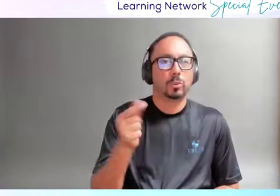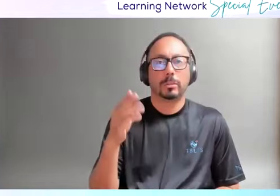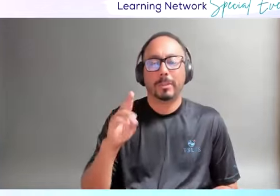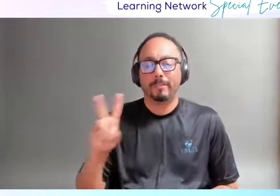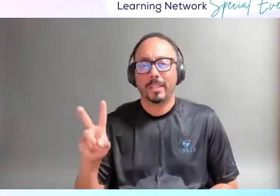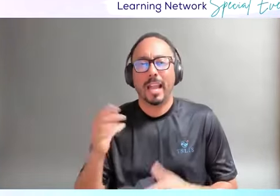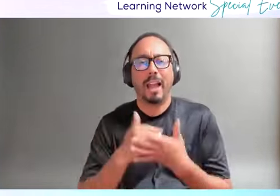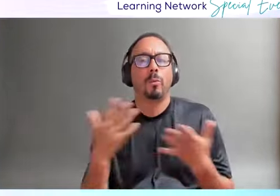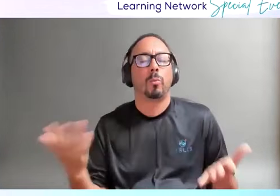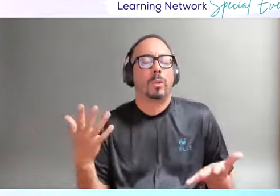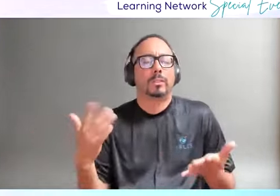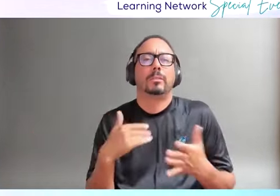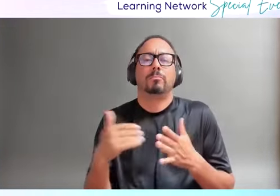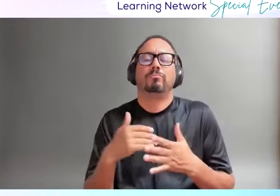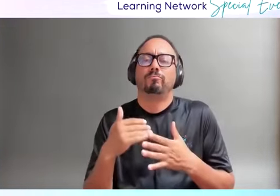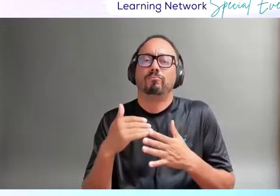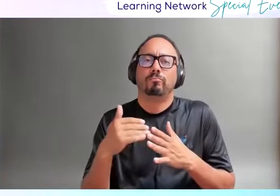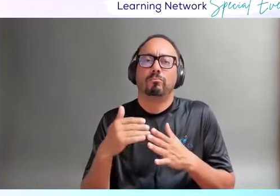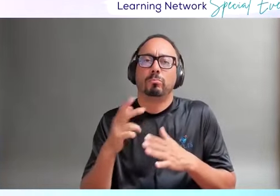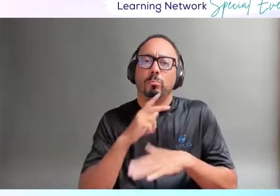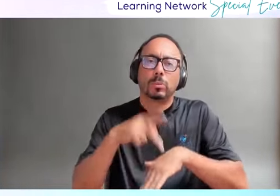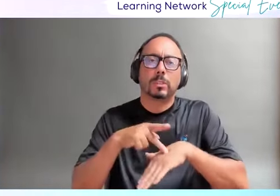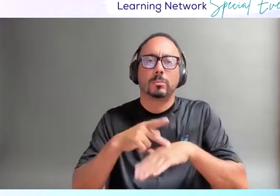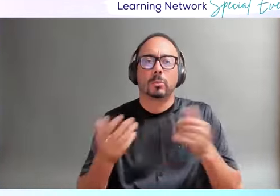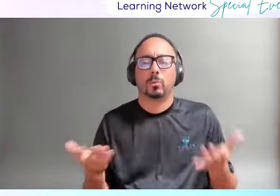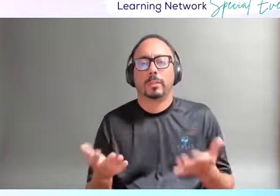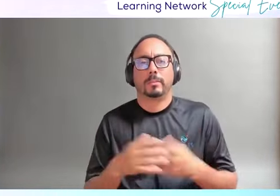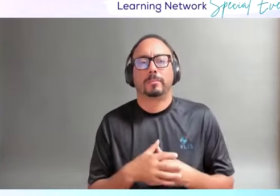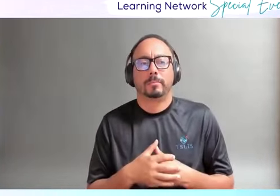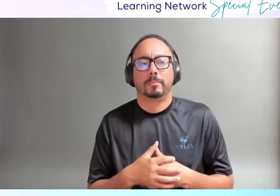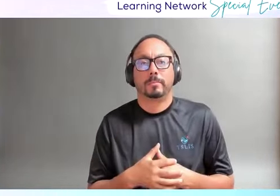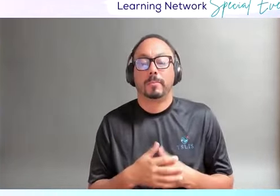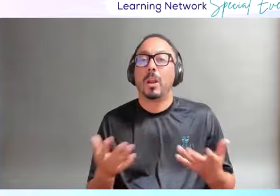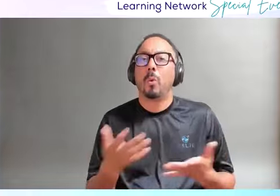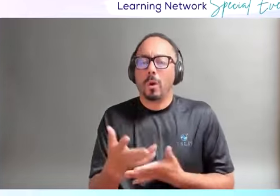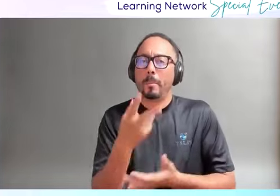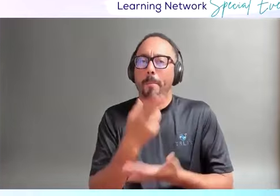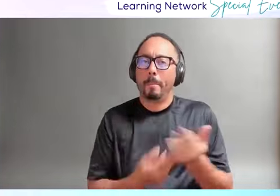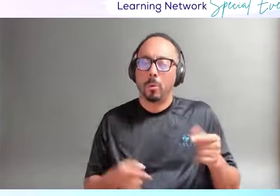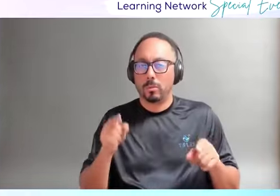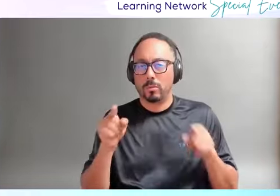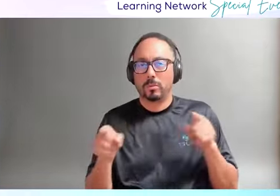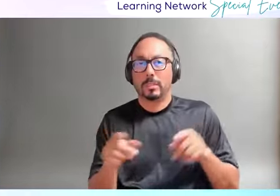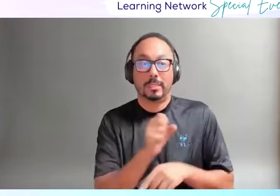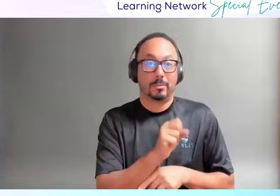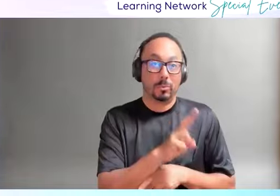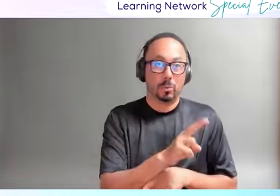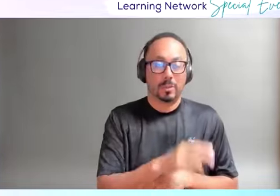principles noted here are common to both the substance use and anti-violence field. So we've got